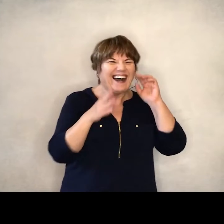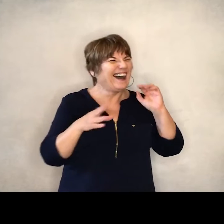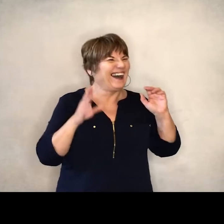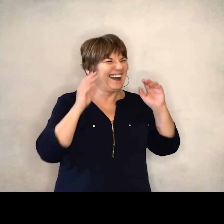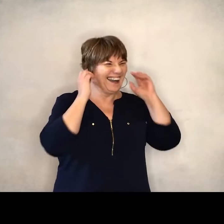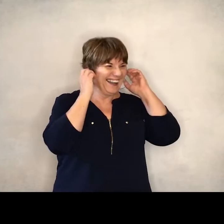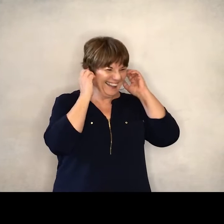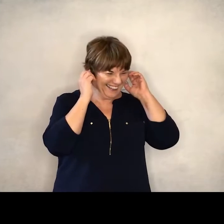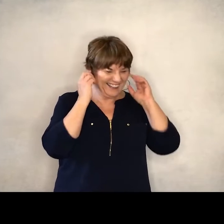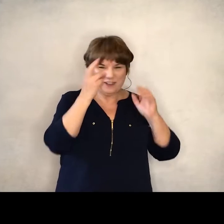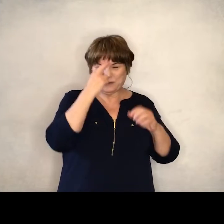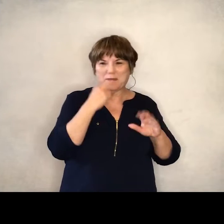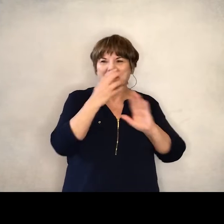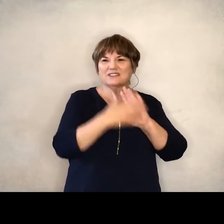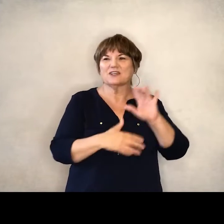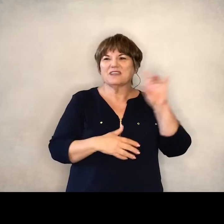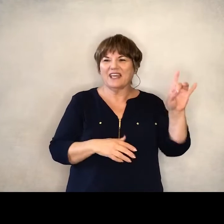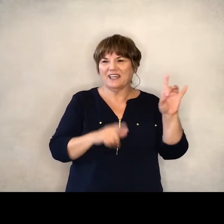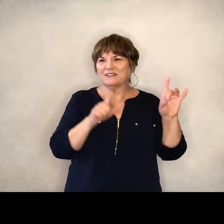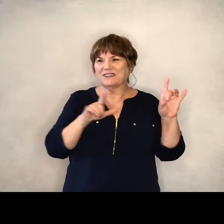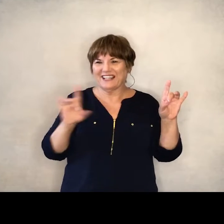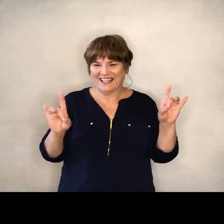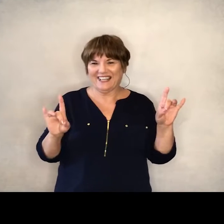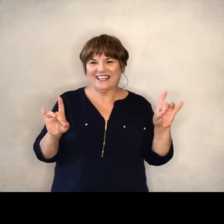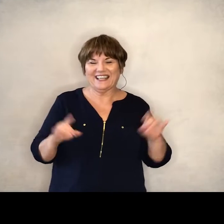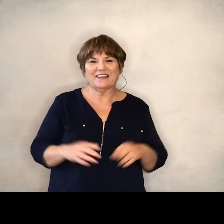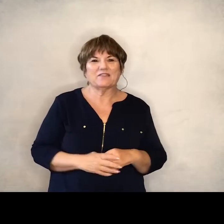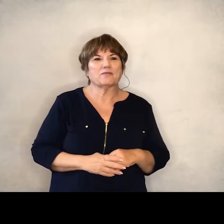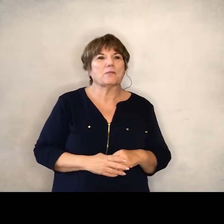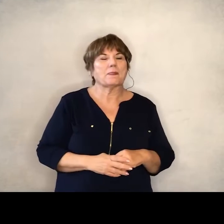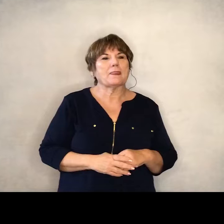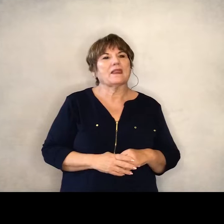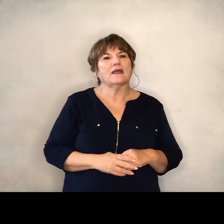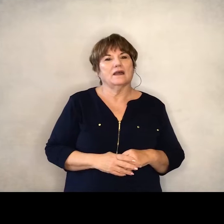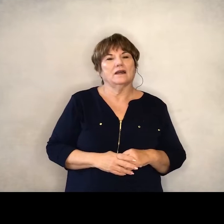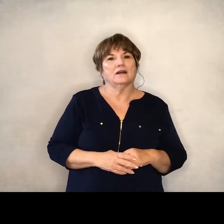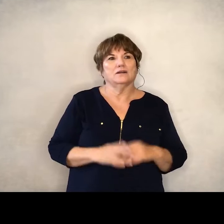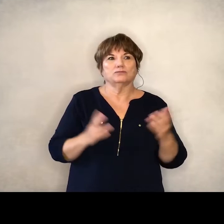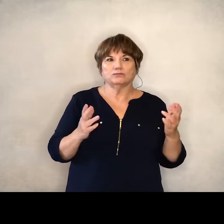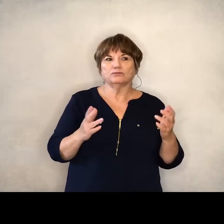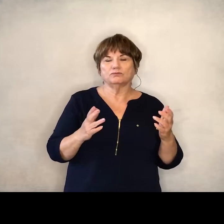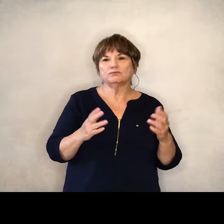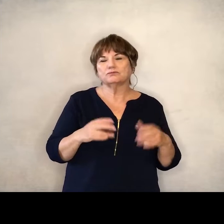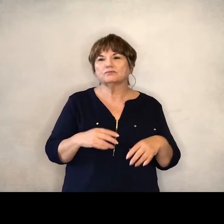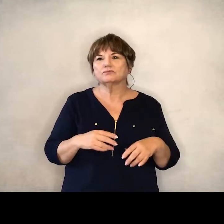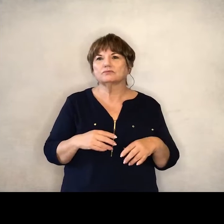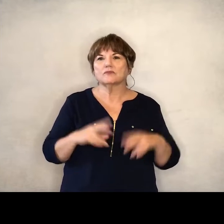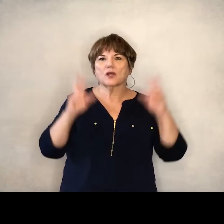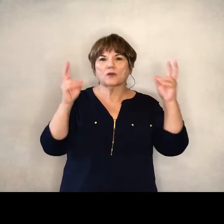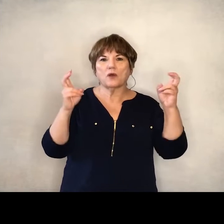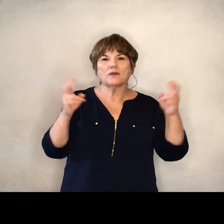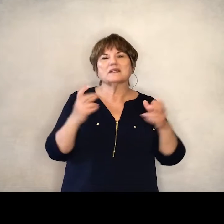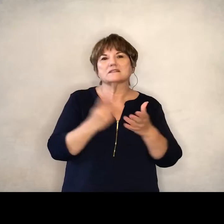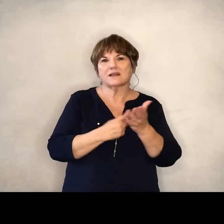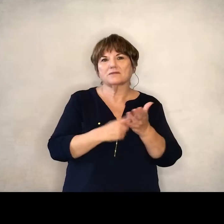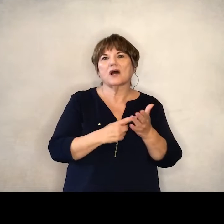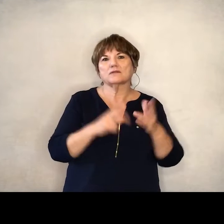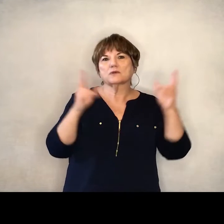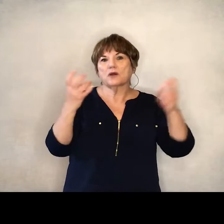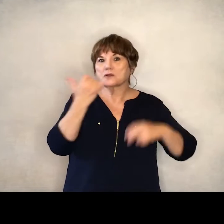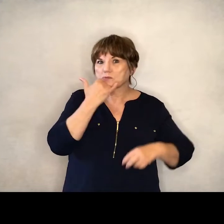Romans 8:28 is probably the most indirectly quoted and also misquoted verse in the entire